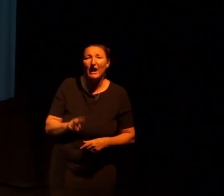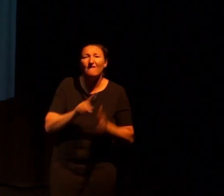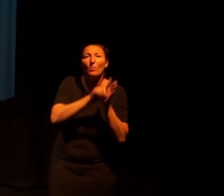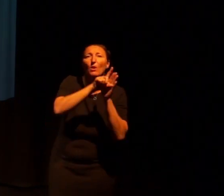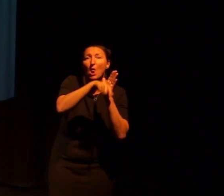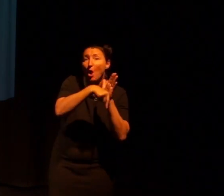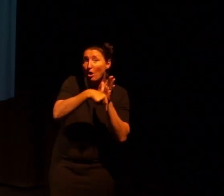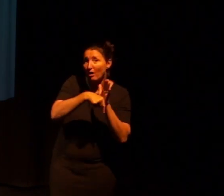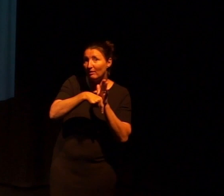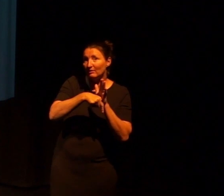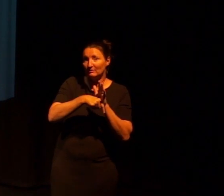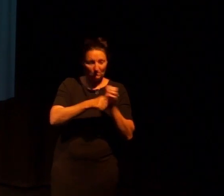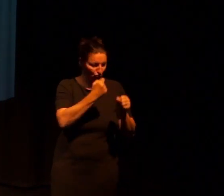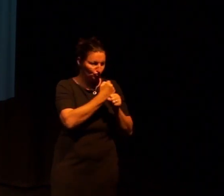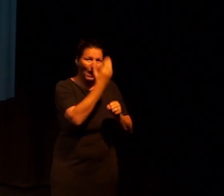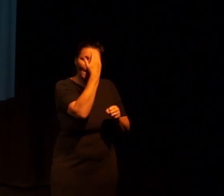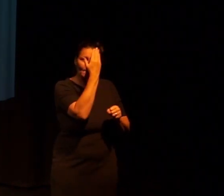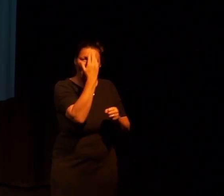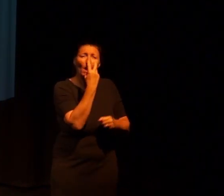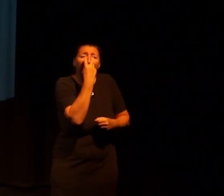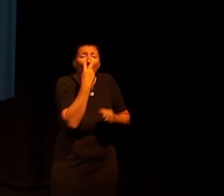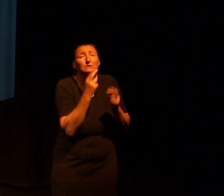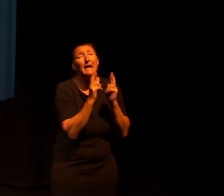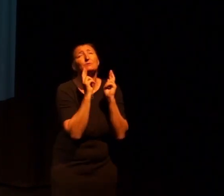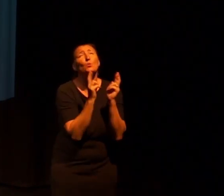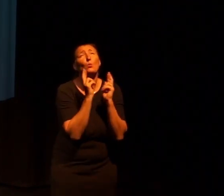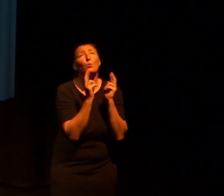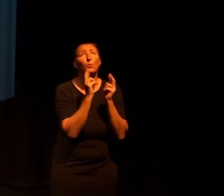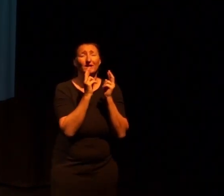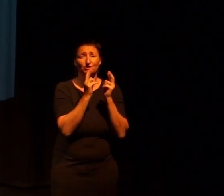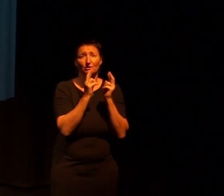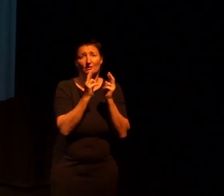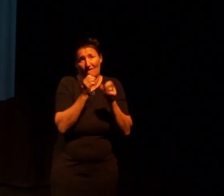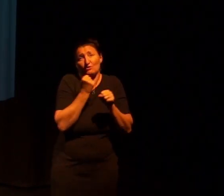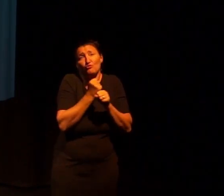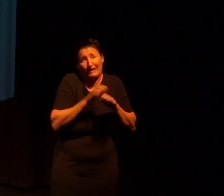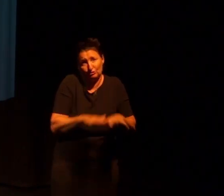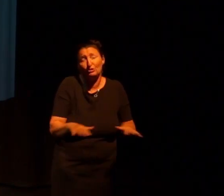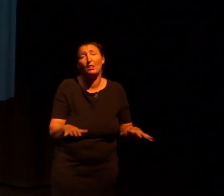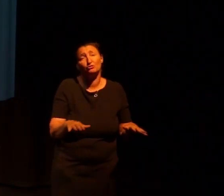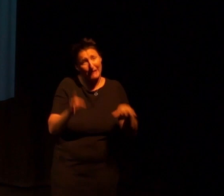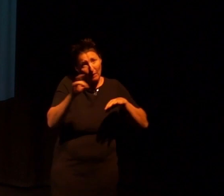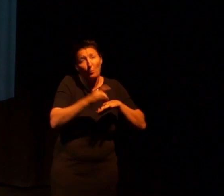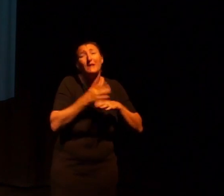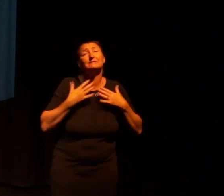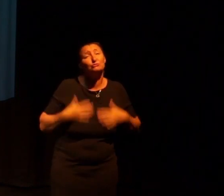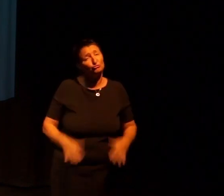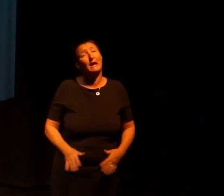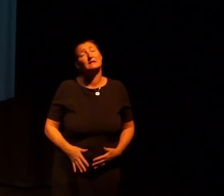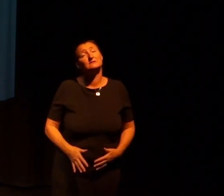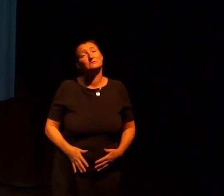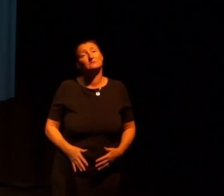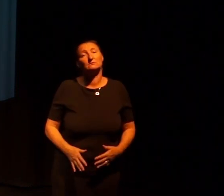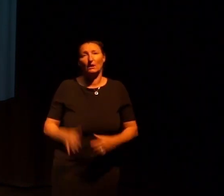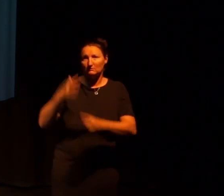clock. Grandmother's old age wish of getting her grandchild into the wedding attire.